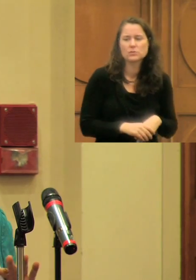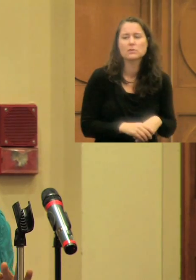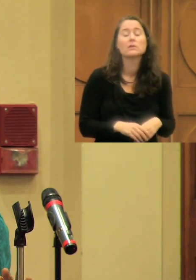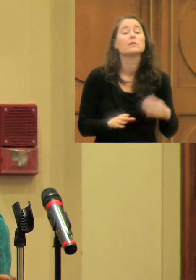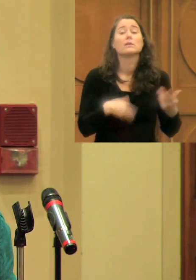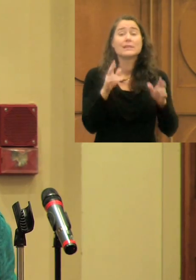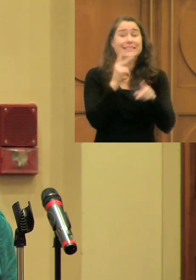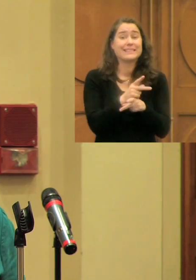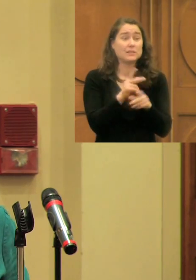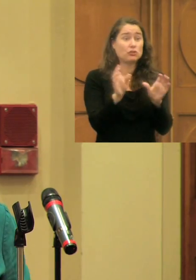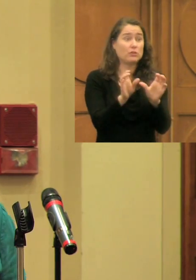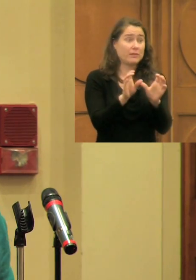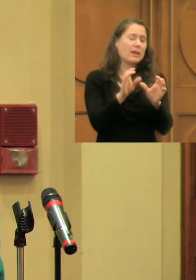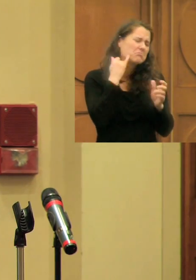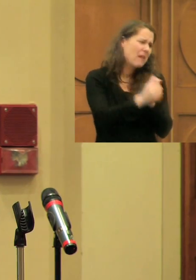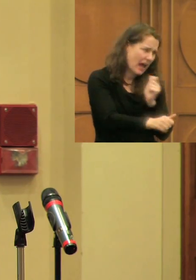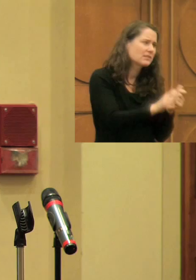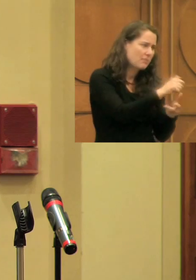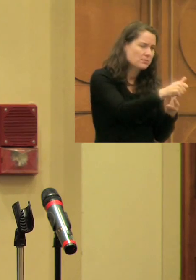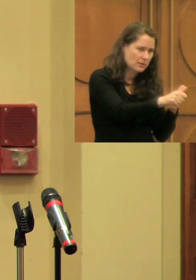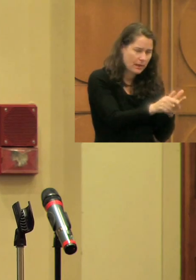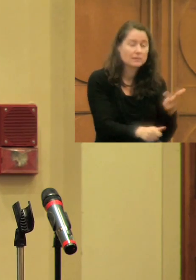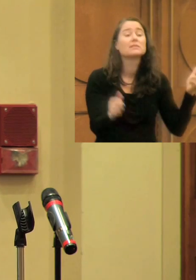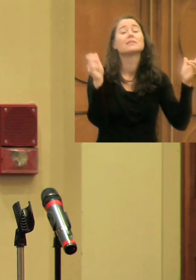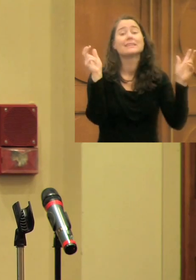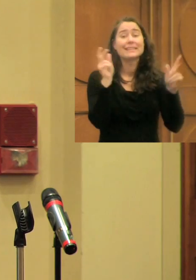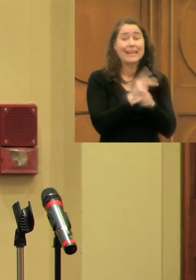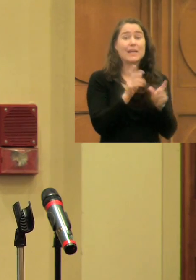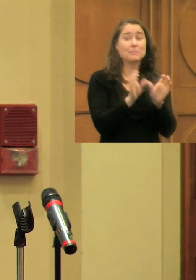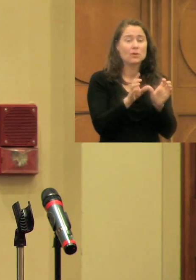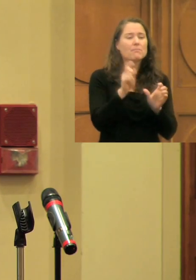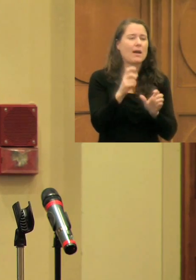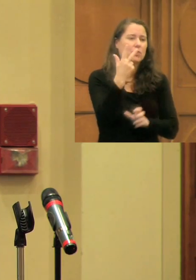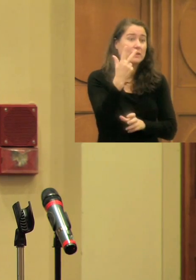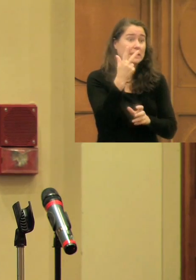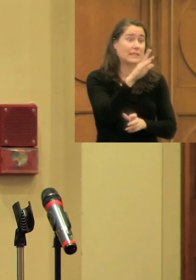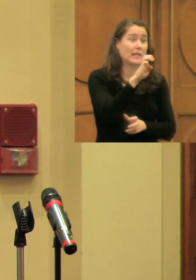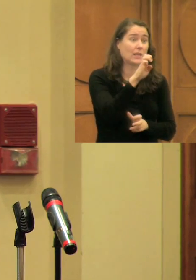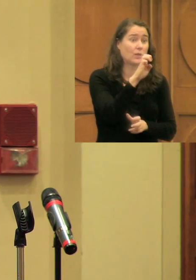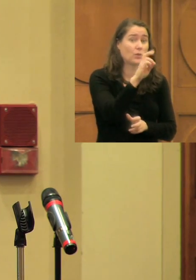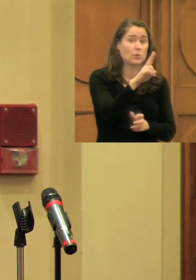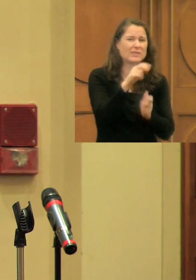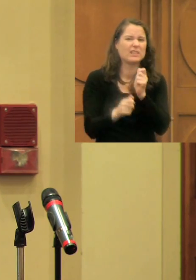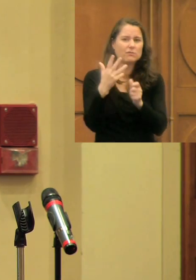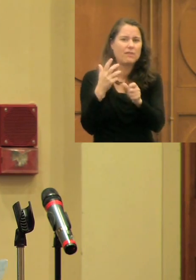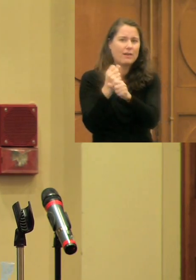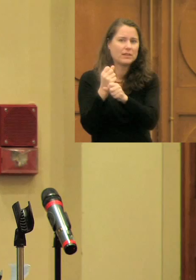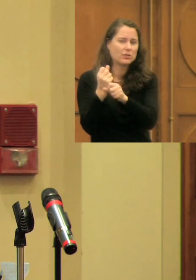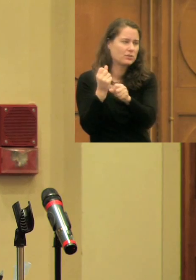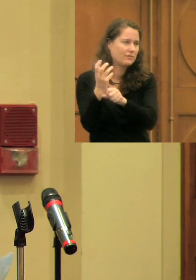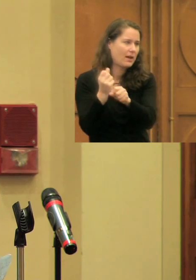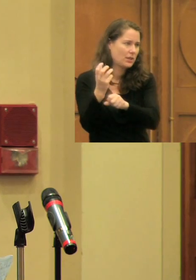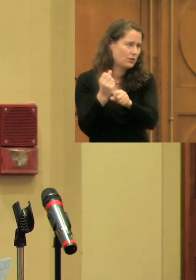or to keep your certification, you have to prove that you have 3 CEUs in 5 years. And if you've been